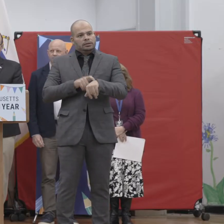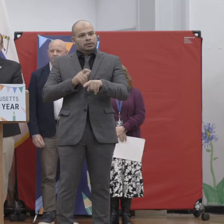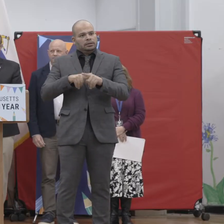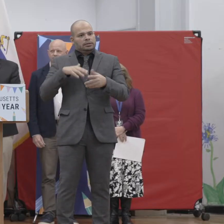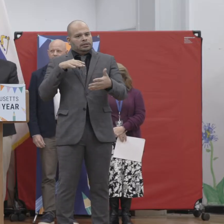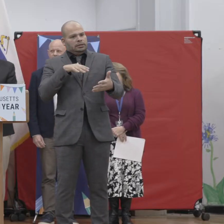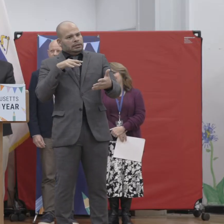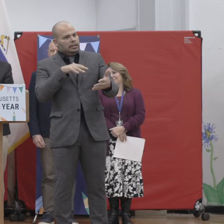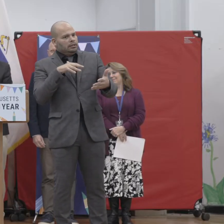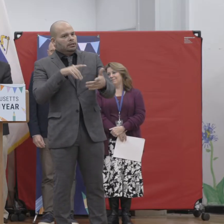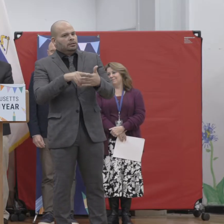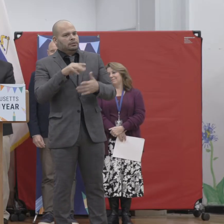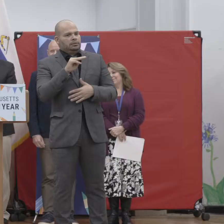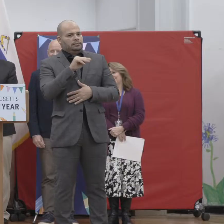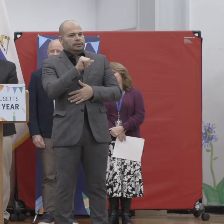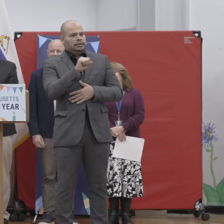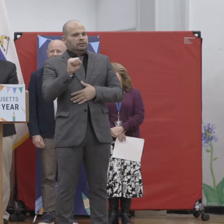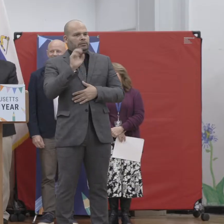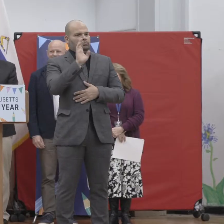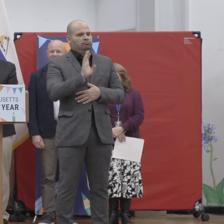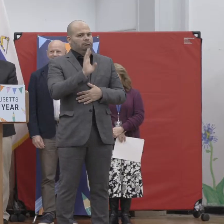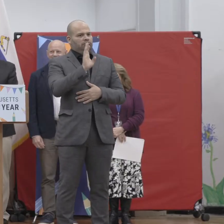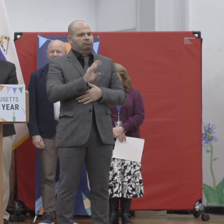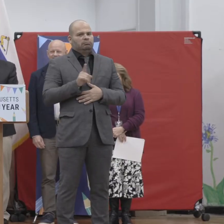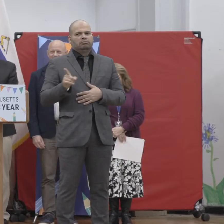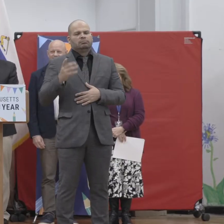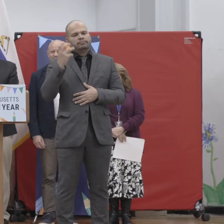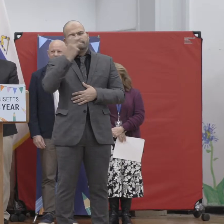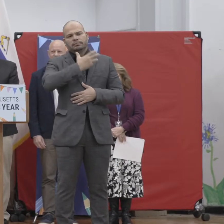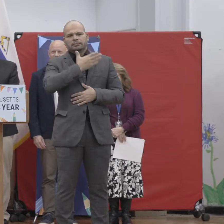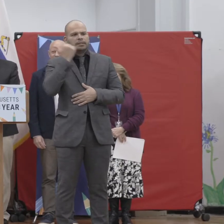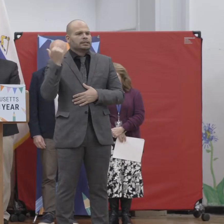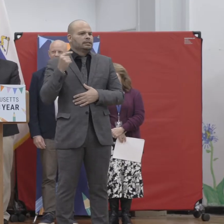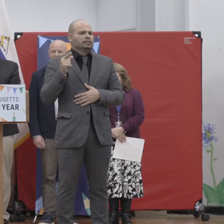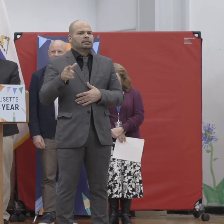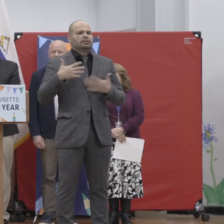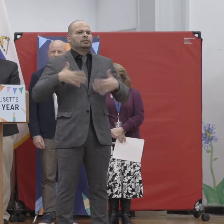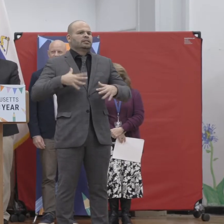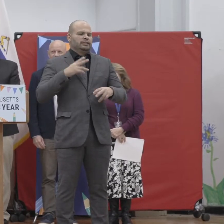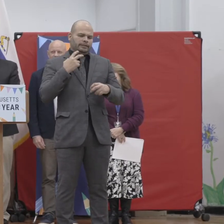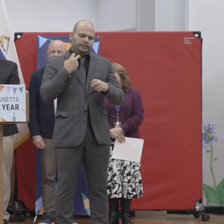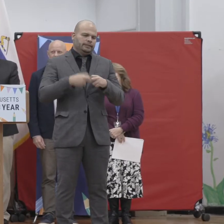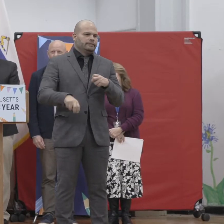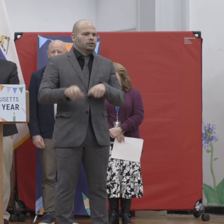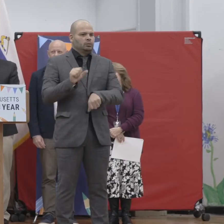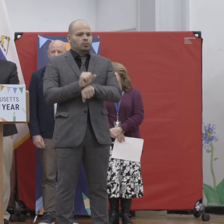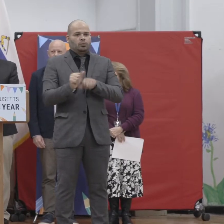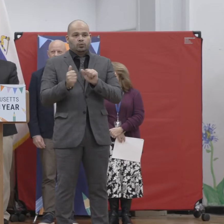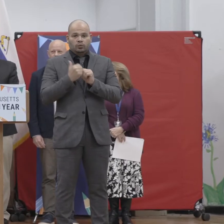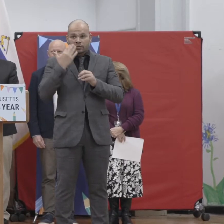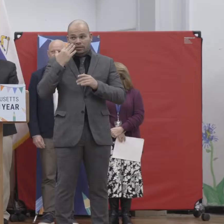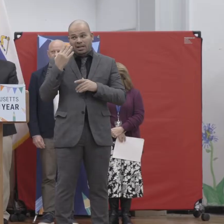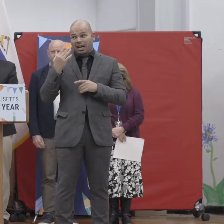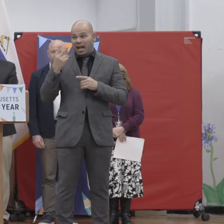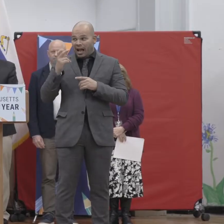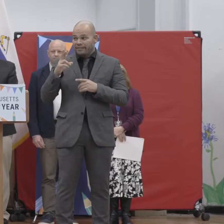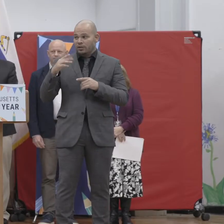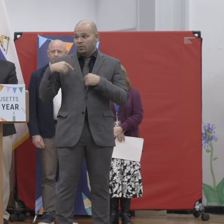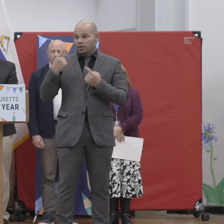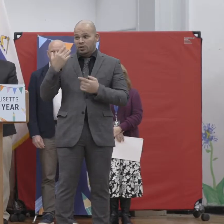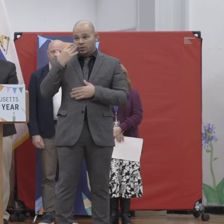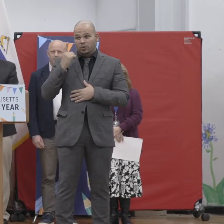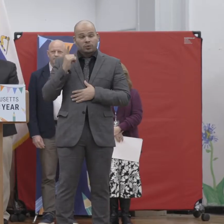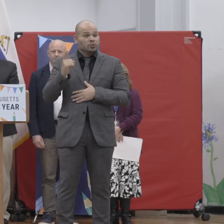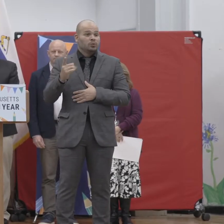hardest working person I know. Your commitment to ensuring all our students are ready to engage in learning brings